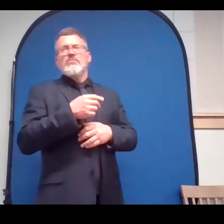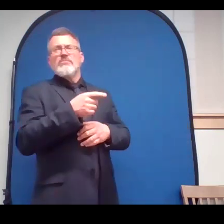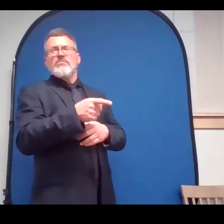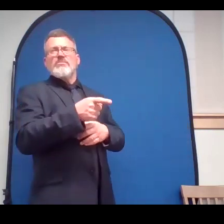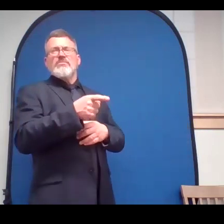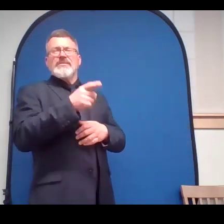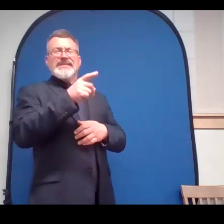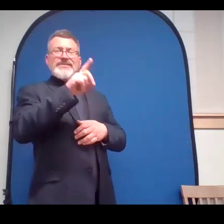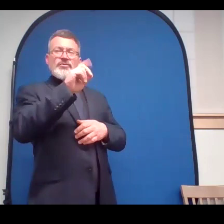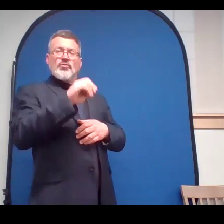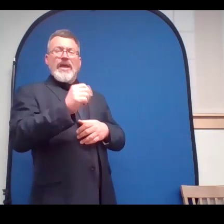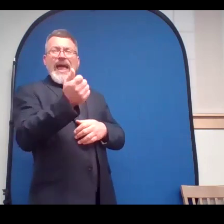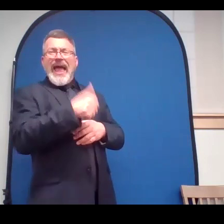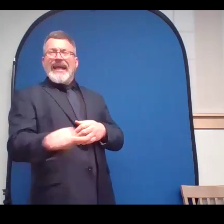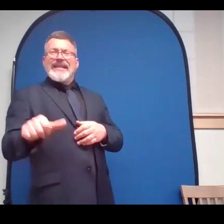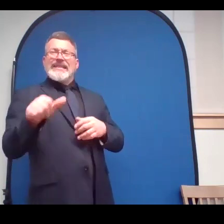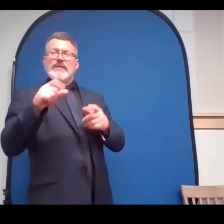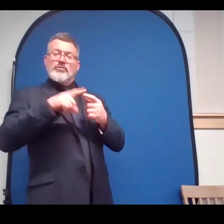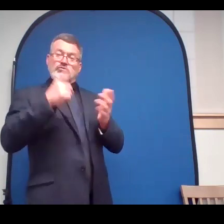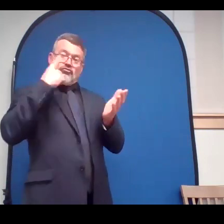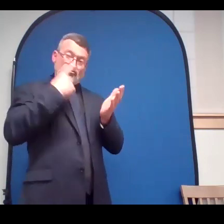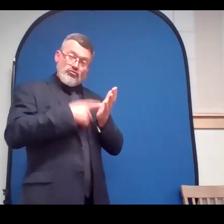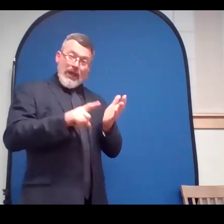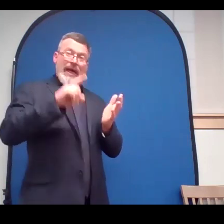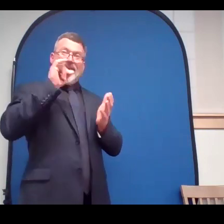following up on his appointments for